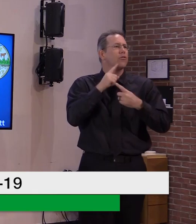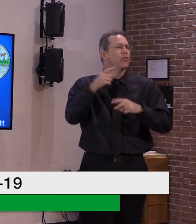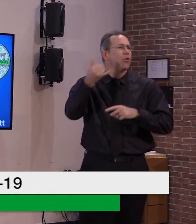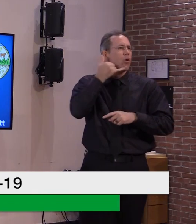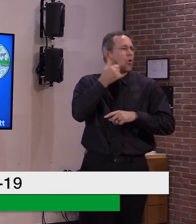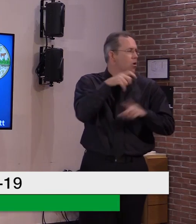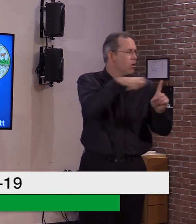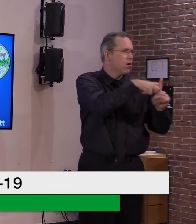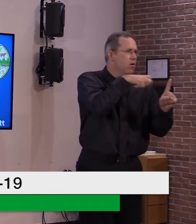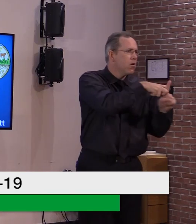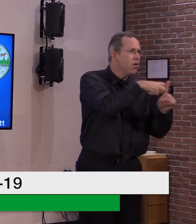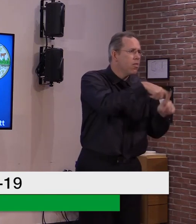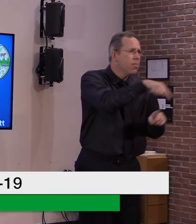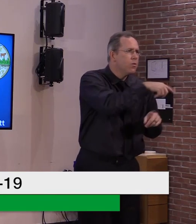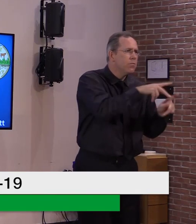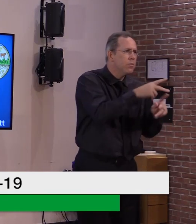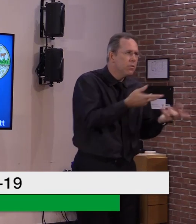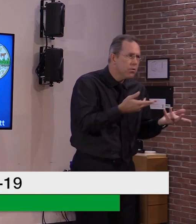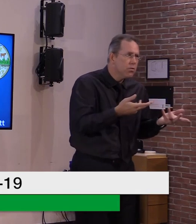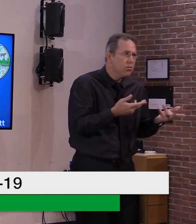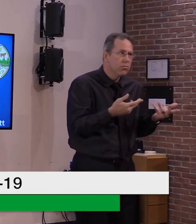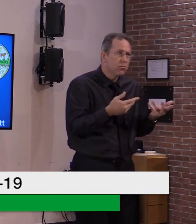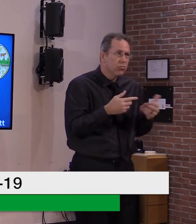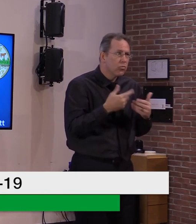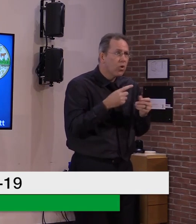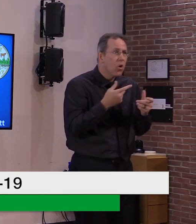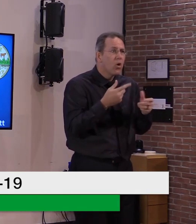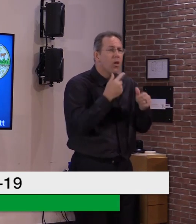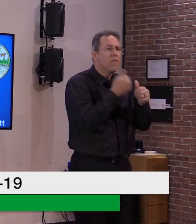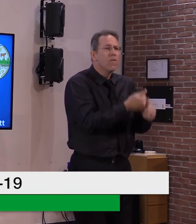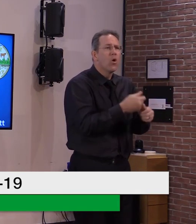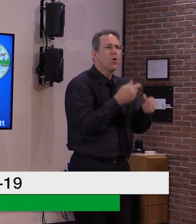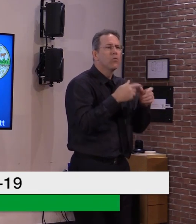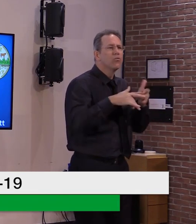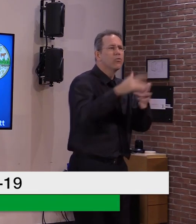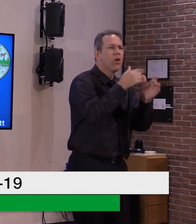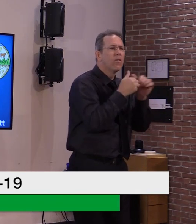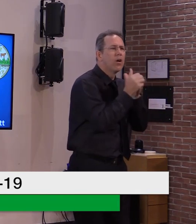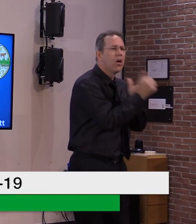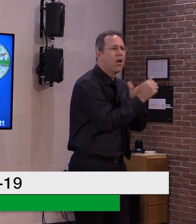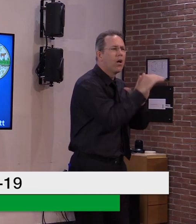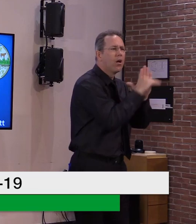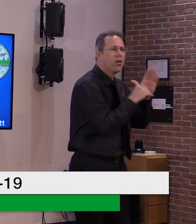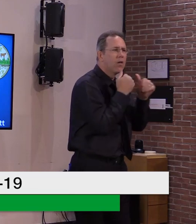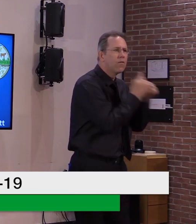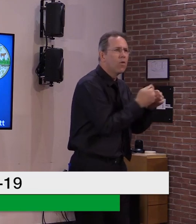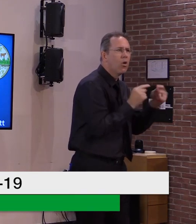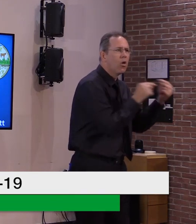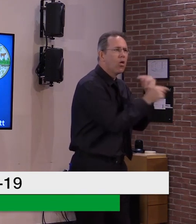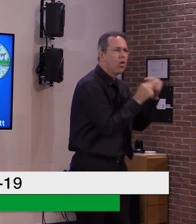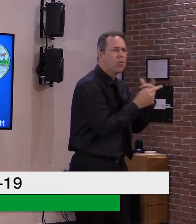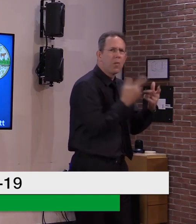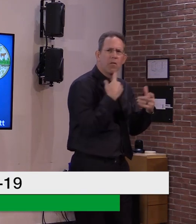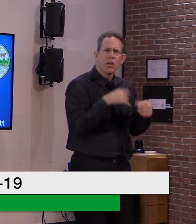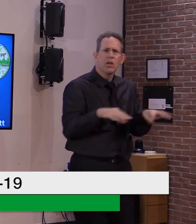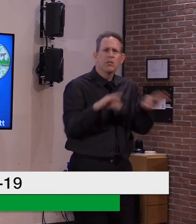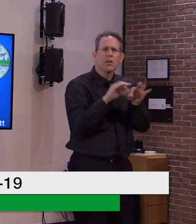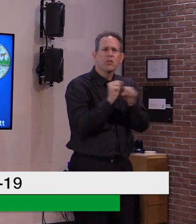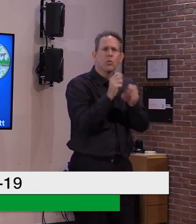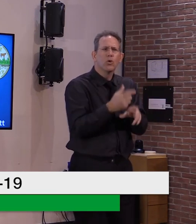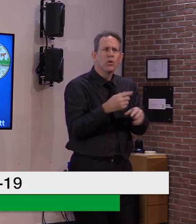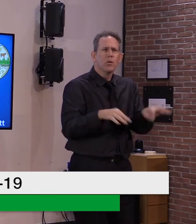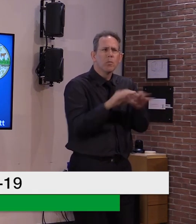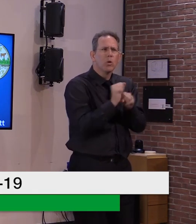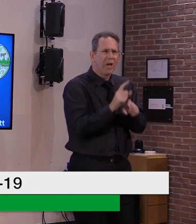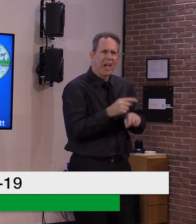cross-border travel ban or are we doubling up as a result of essential travel that's just a natural course of events in that um in that